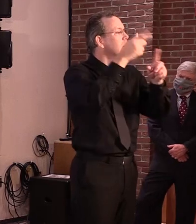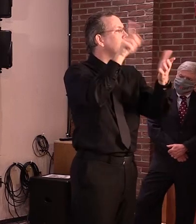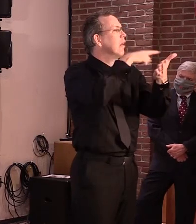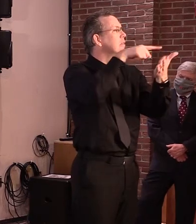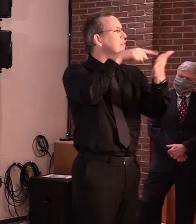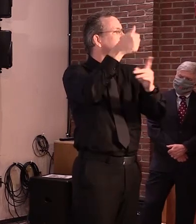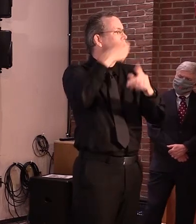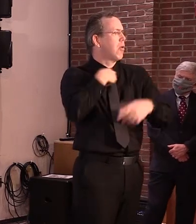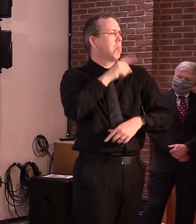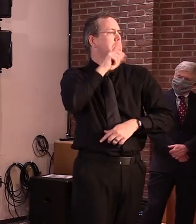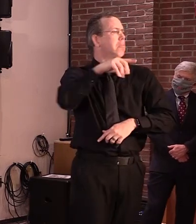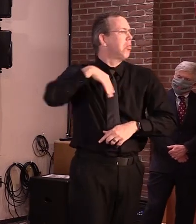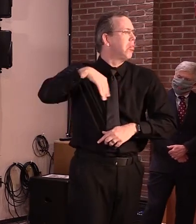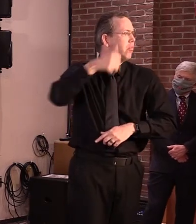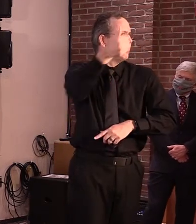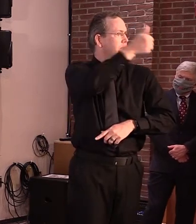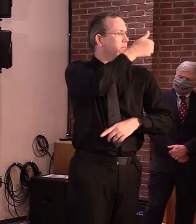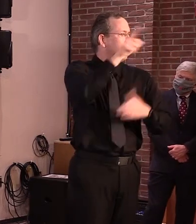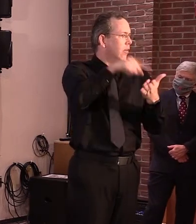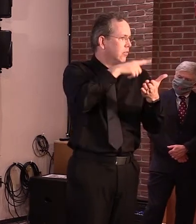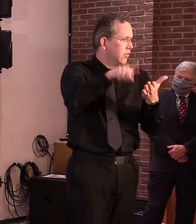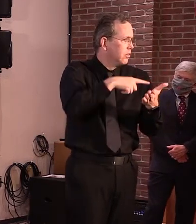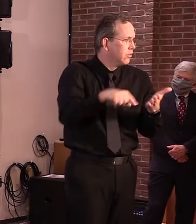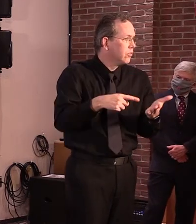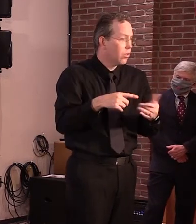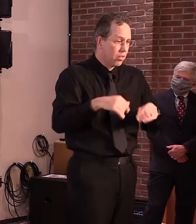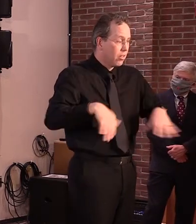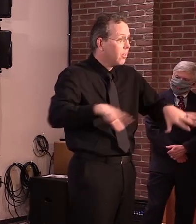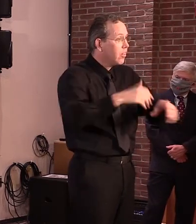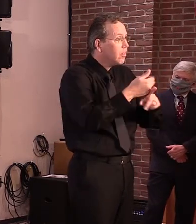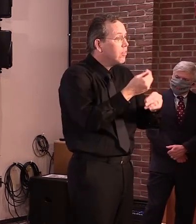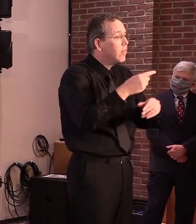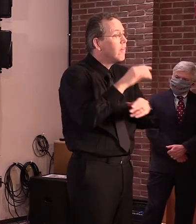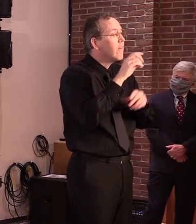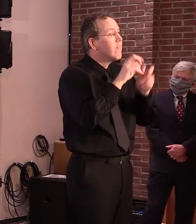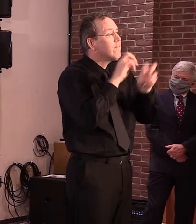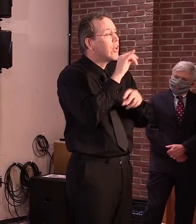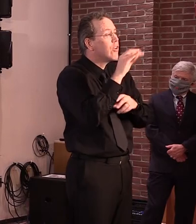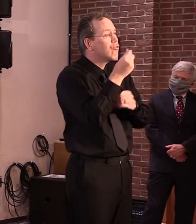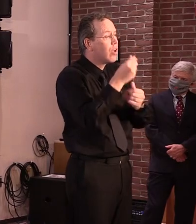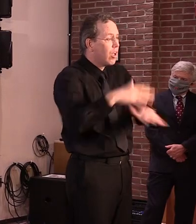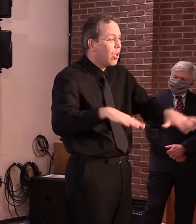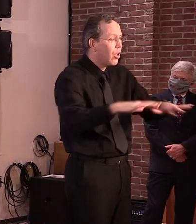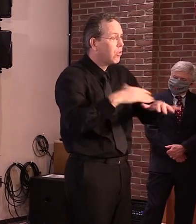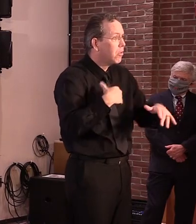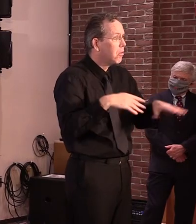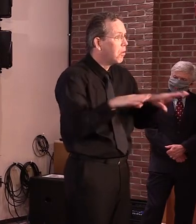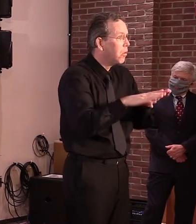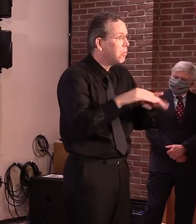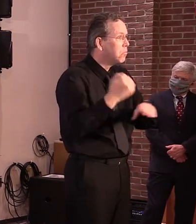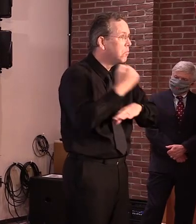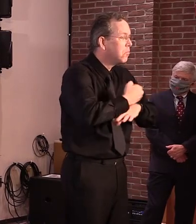fairgrounds themselves are closed to the possibility of having something in the future.